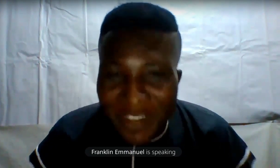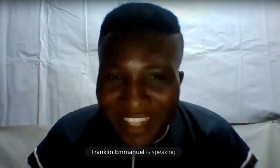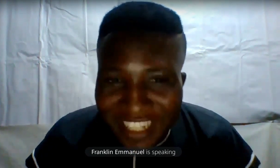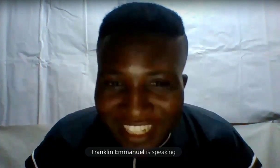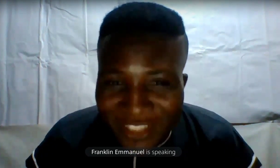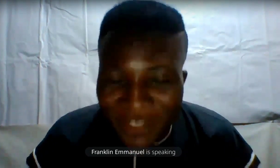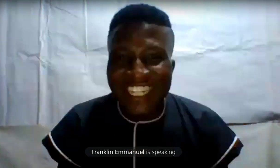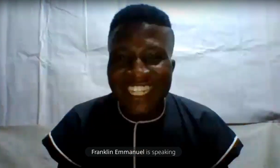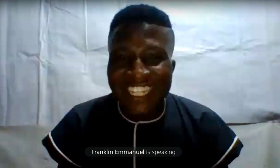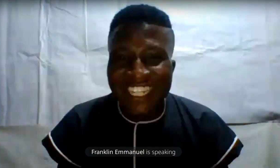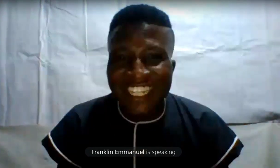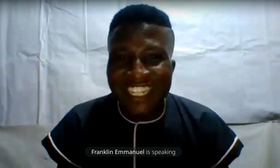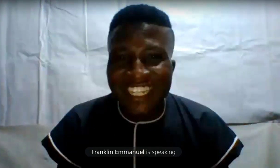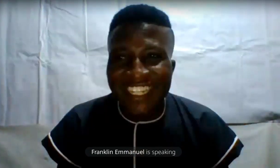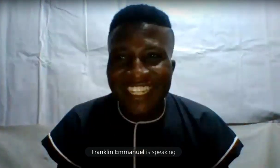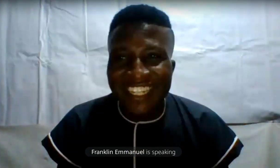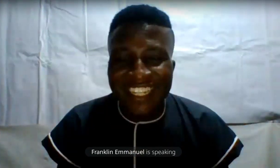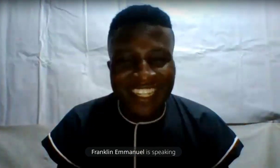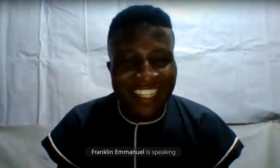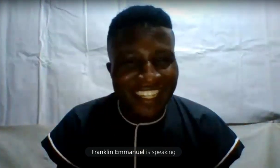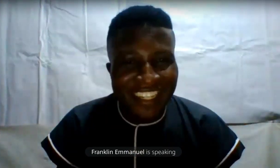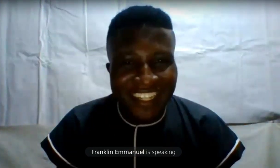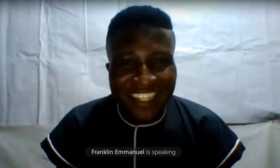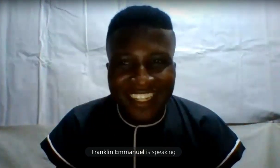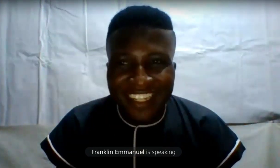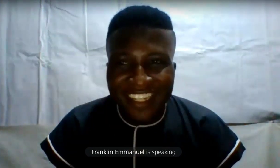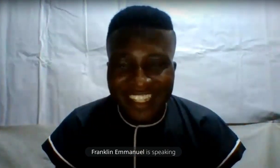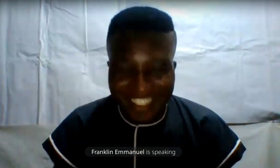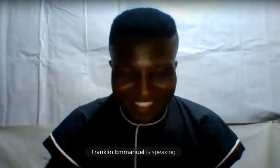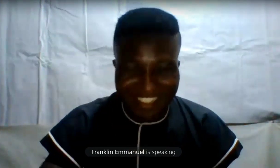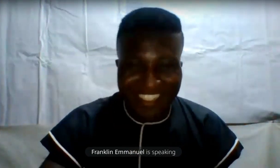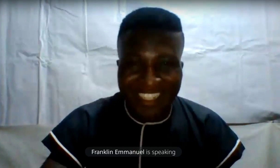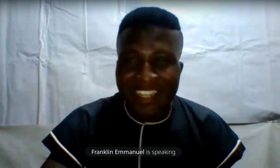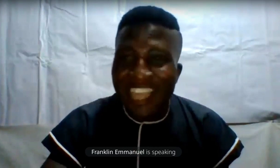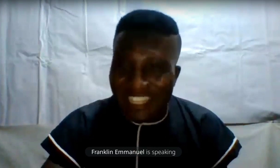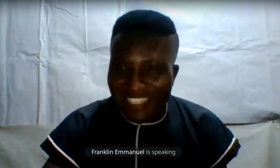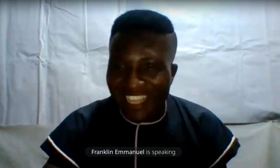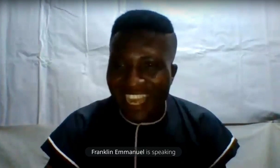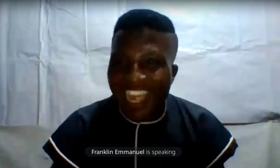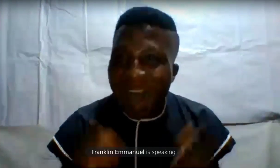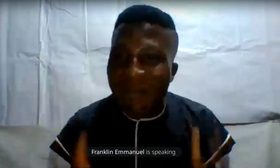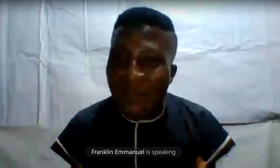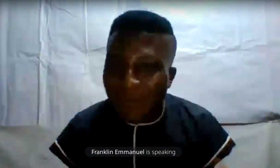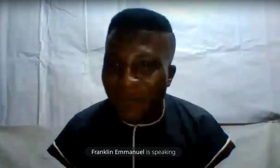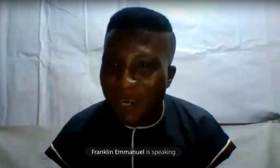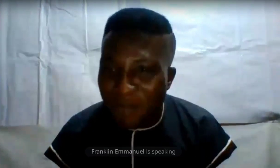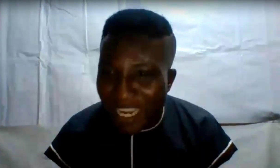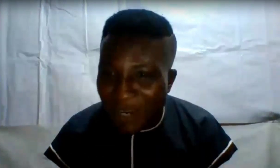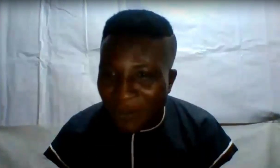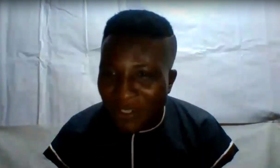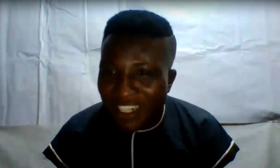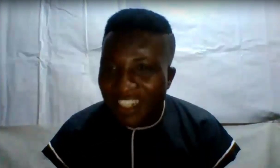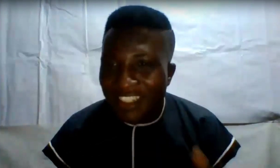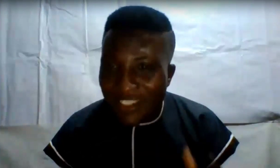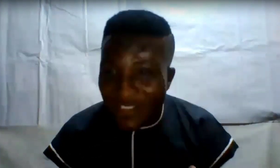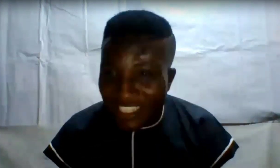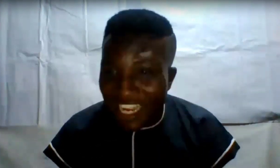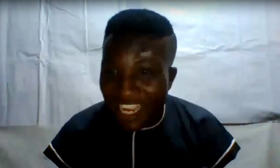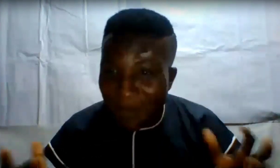to call. Thank you, sir. Yes, I am looking for a mail. Seriously, I am looking for a mail. Please, all the names